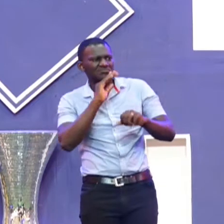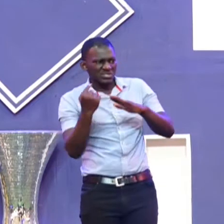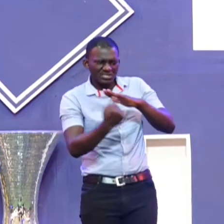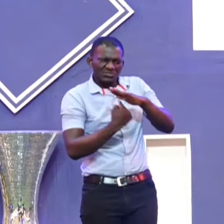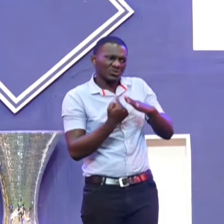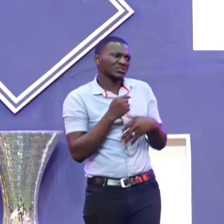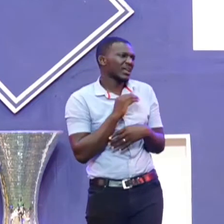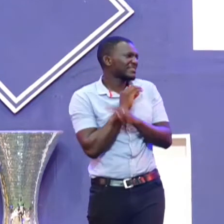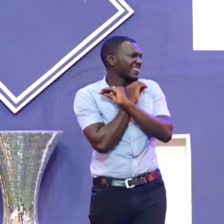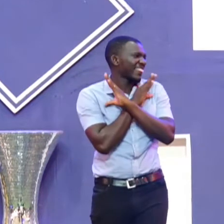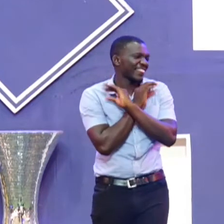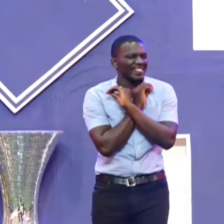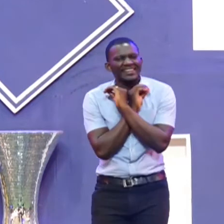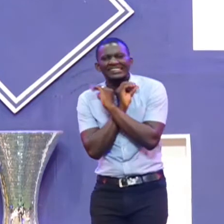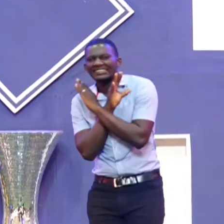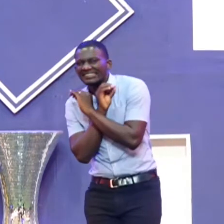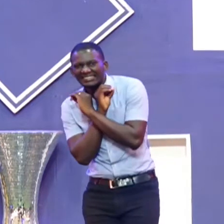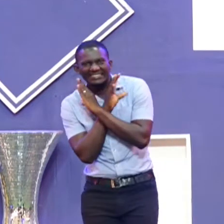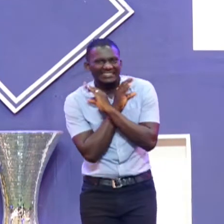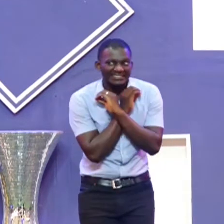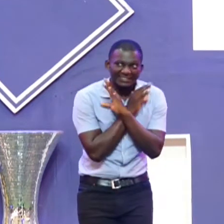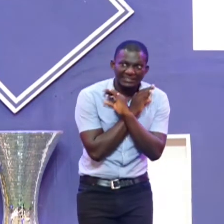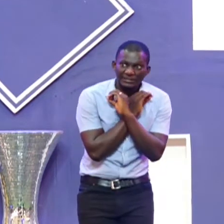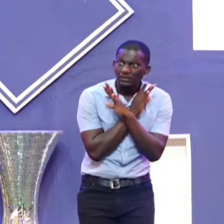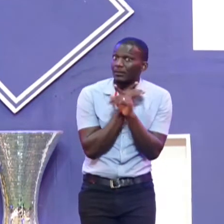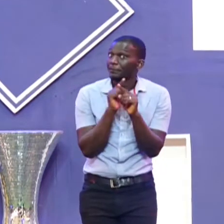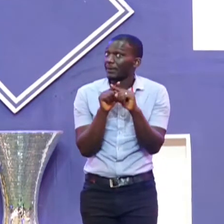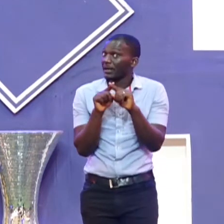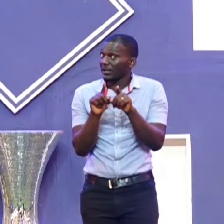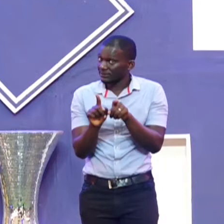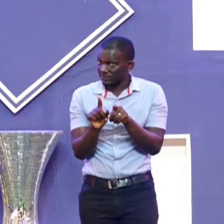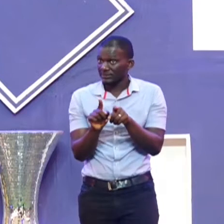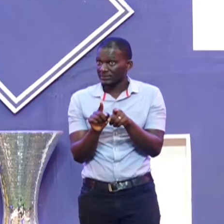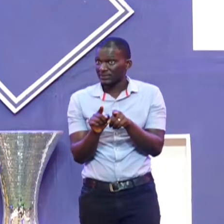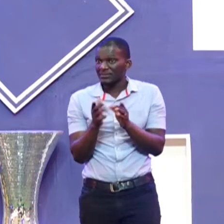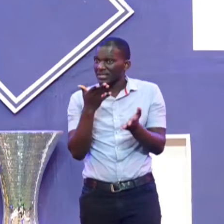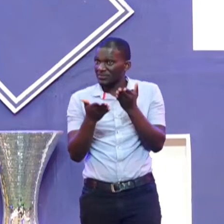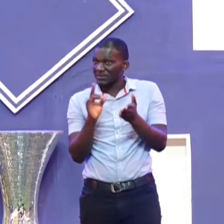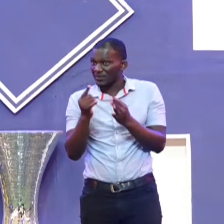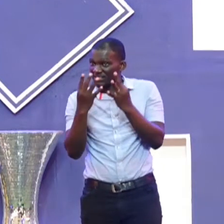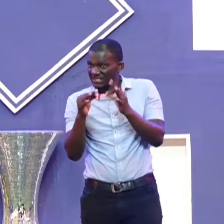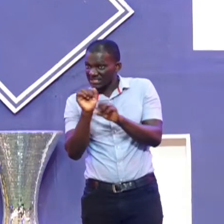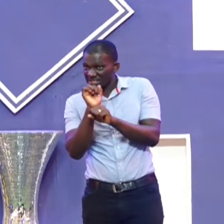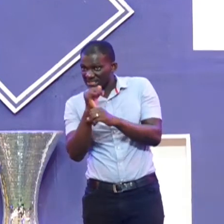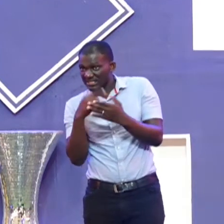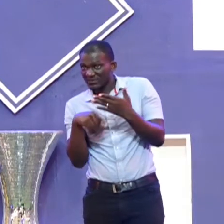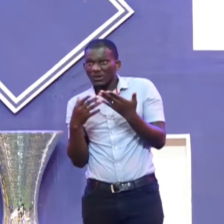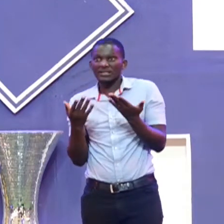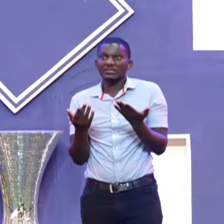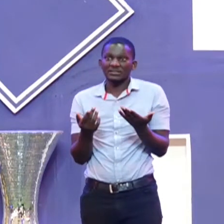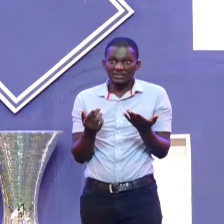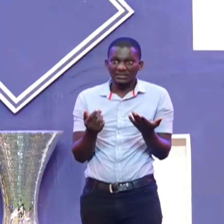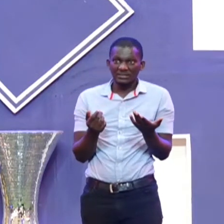mulugunya it could be a situation that happens and I grumble naye nga osanga kyenandi sokeddeko but could be what I would have done